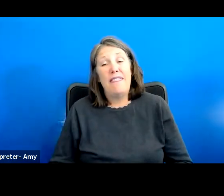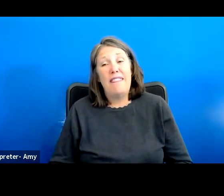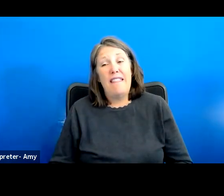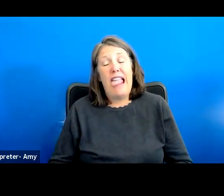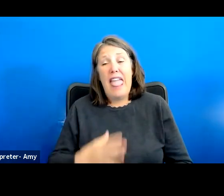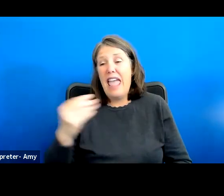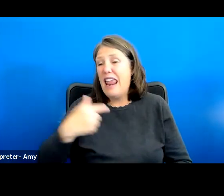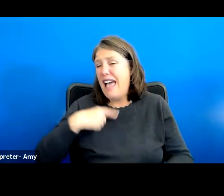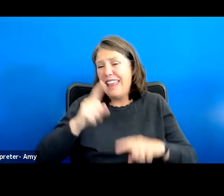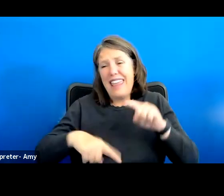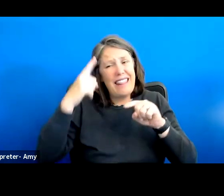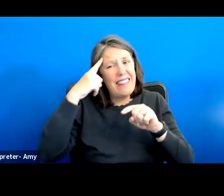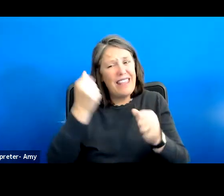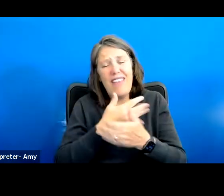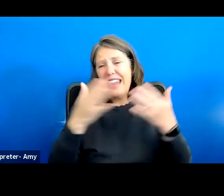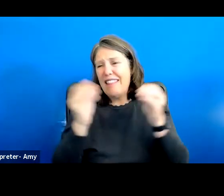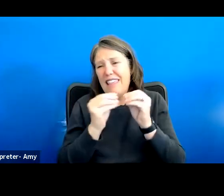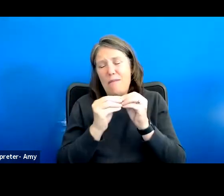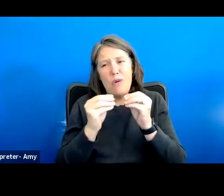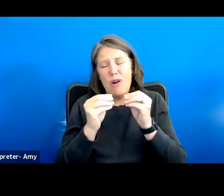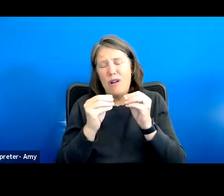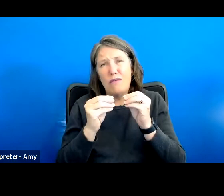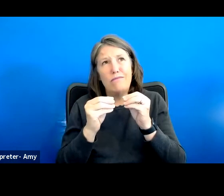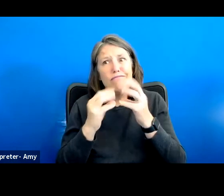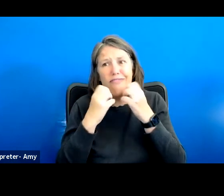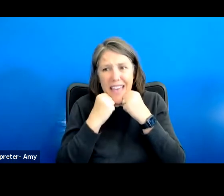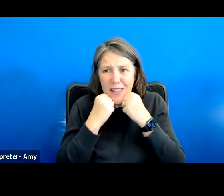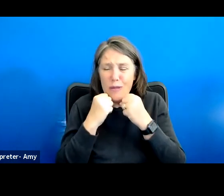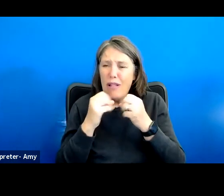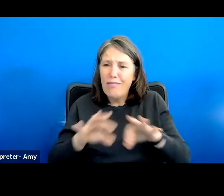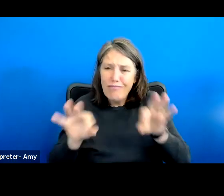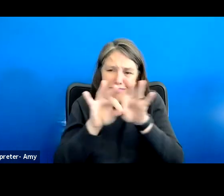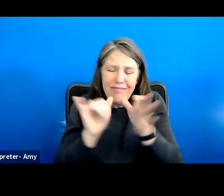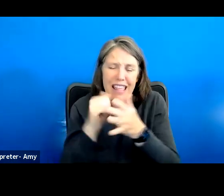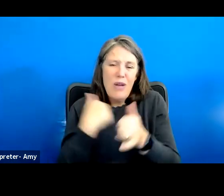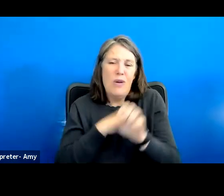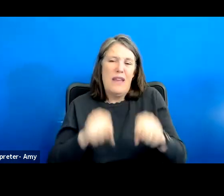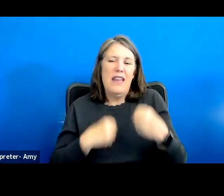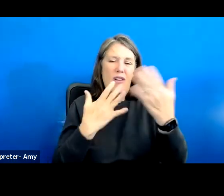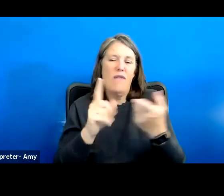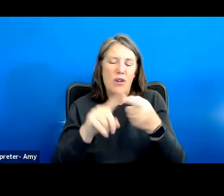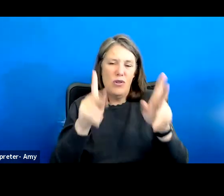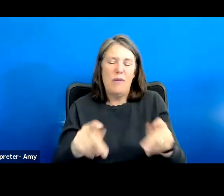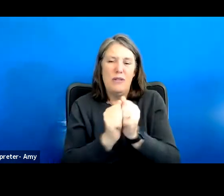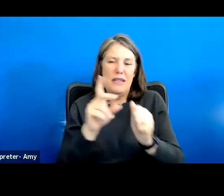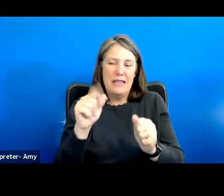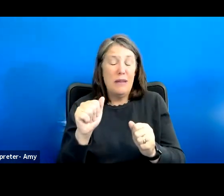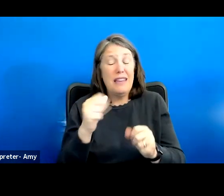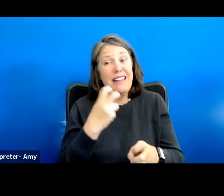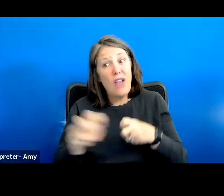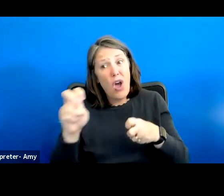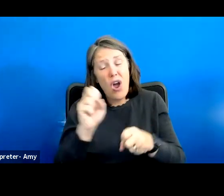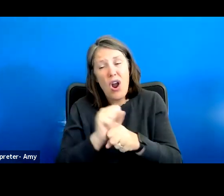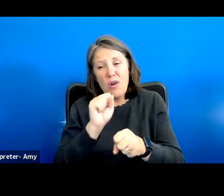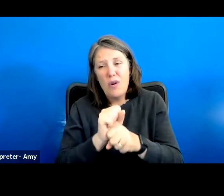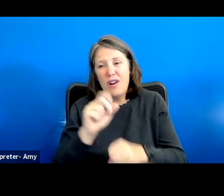I can't think of anything more valuable that we can offer to a person with a disability. I know it's hard work. Kita